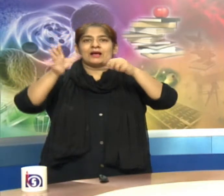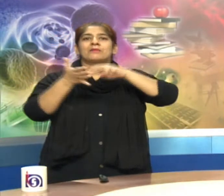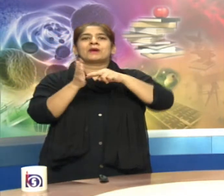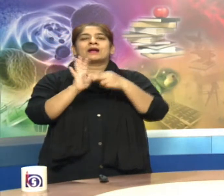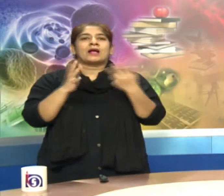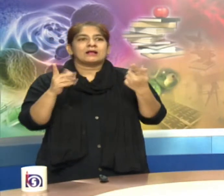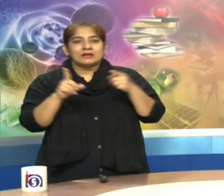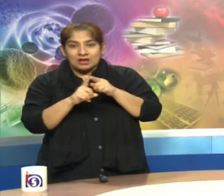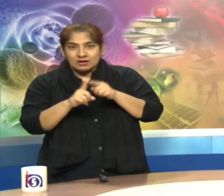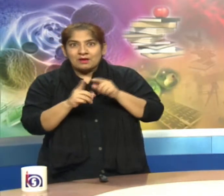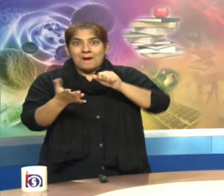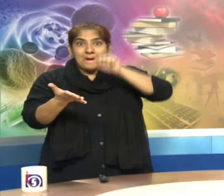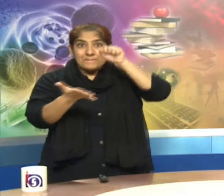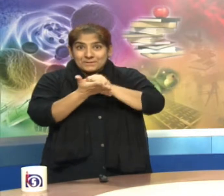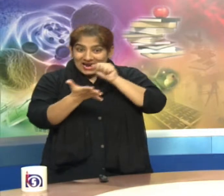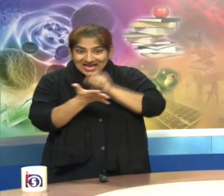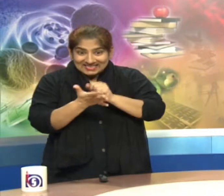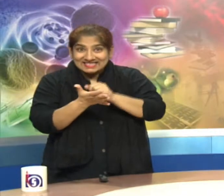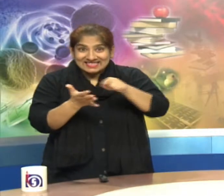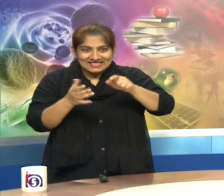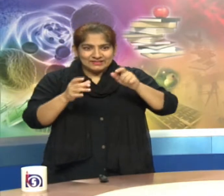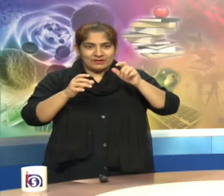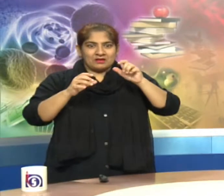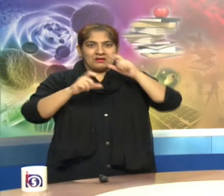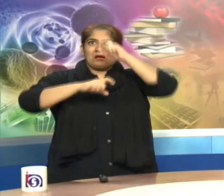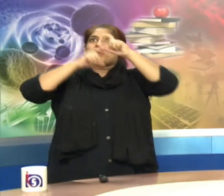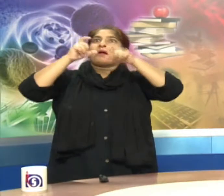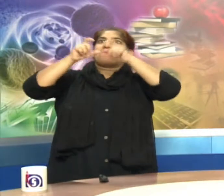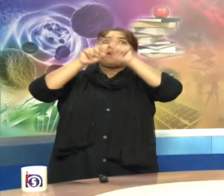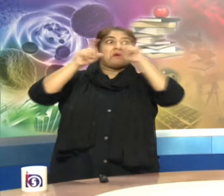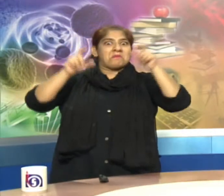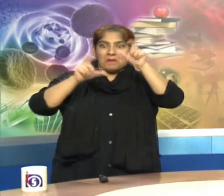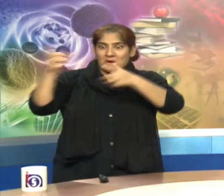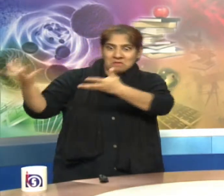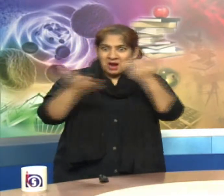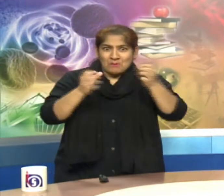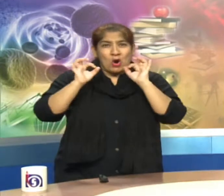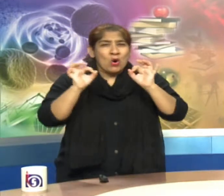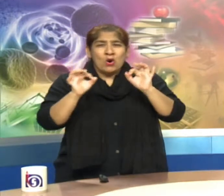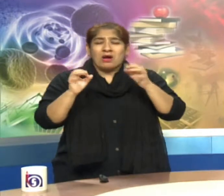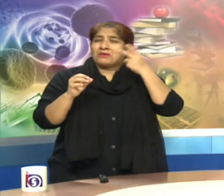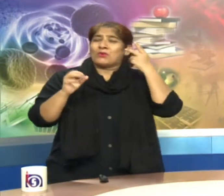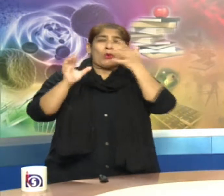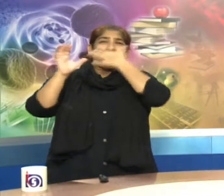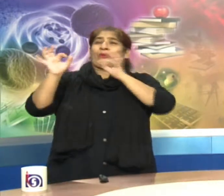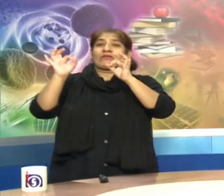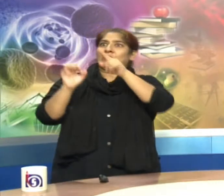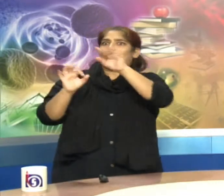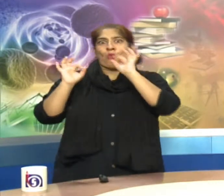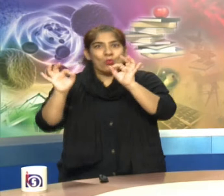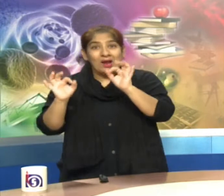The sixth objective is to enhance the brand image